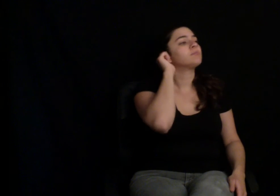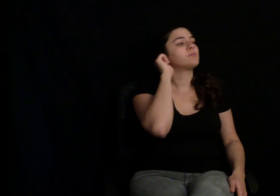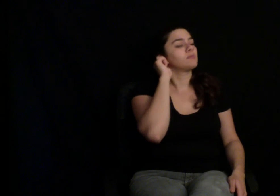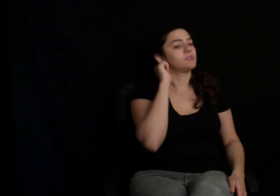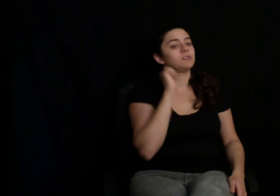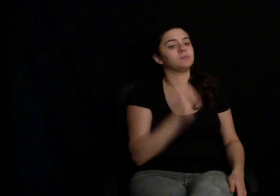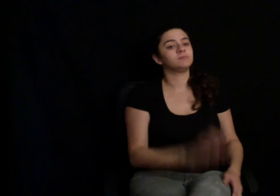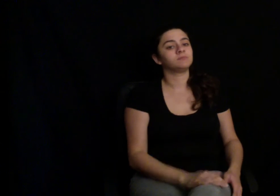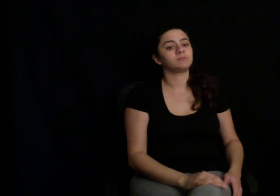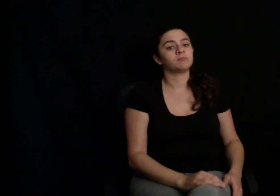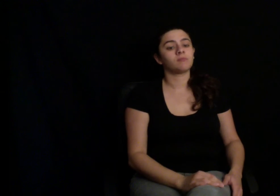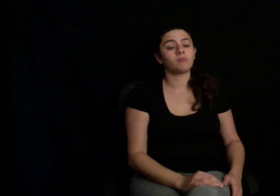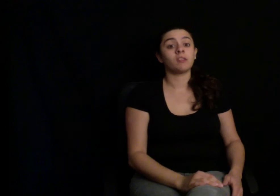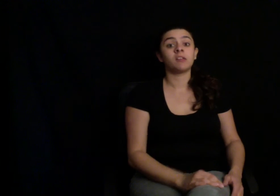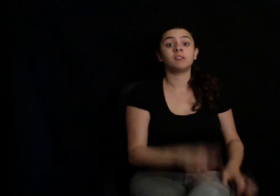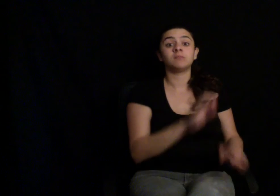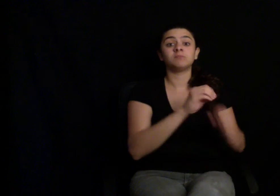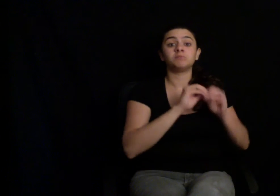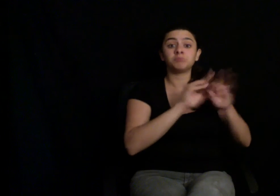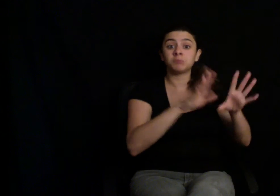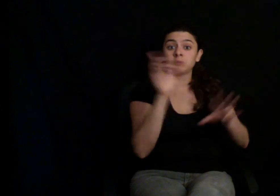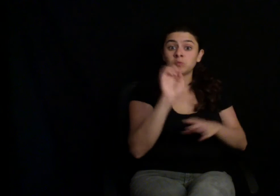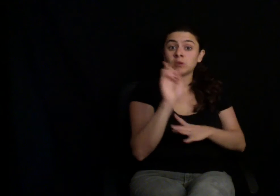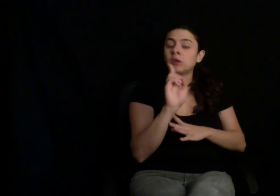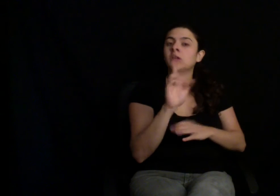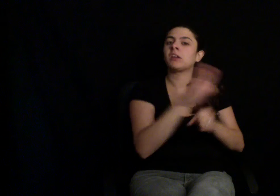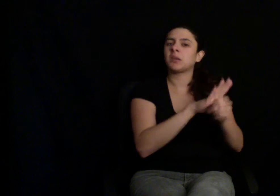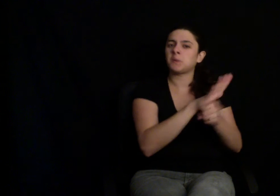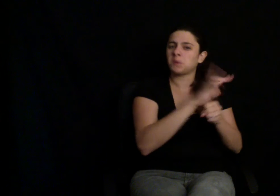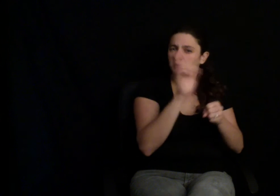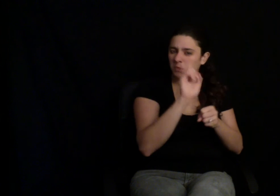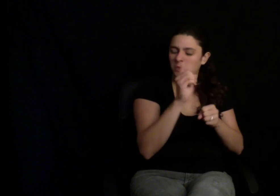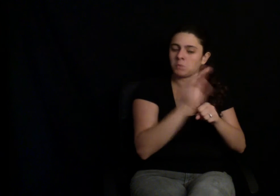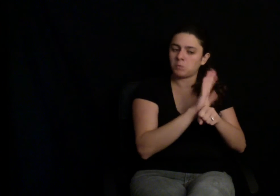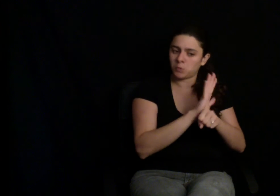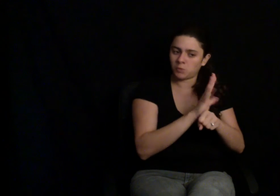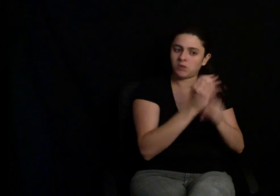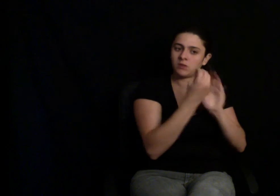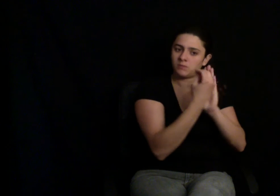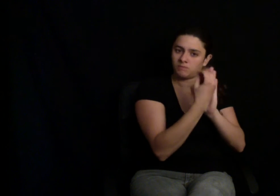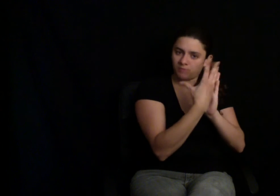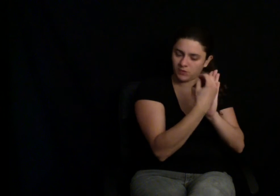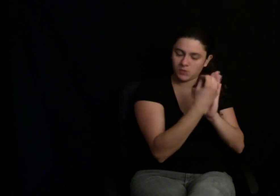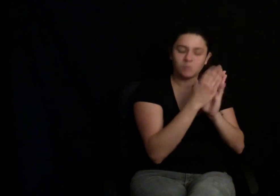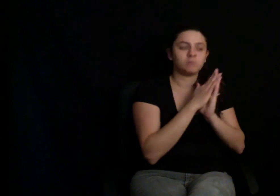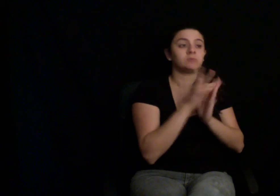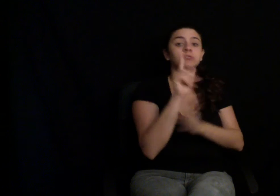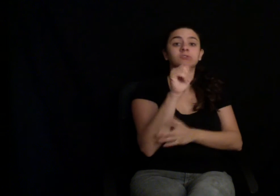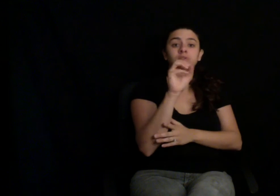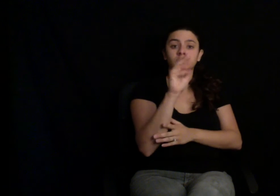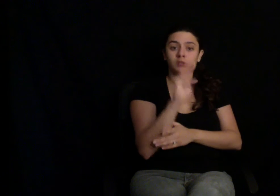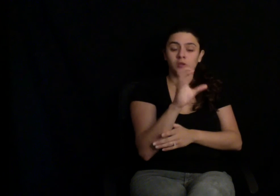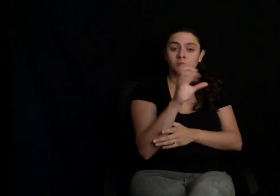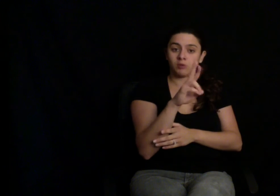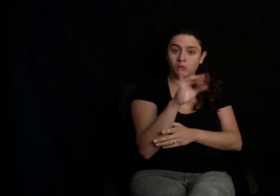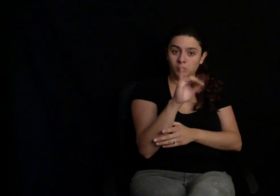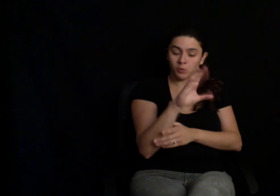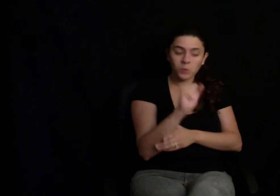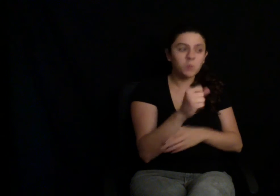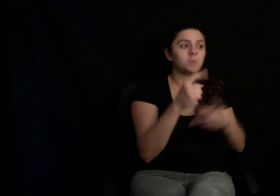South Side Works in Pittsburgh, in the city that it was filmed in. And Tom Cruise was there, as well as Christopher McQuarrie, the director of